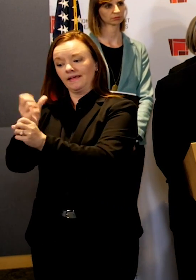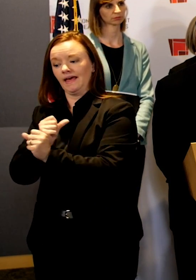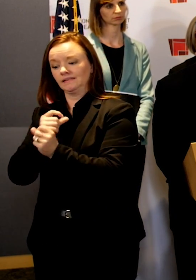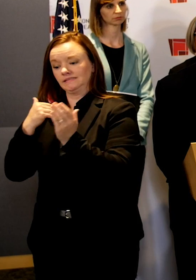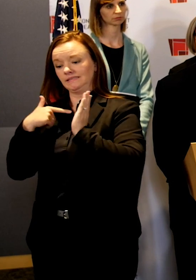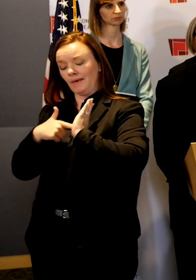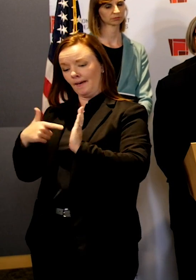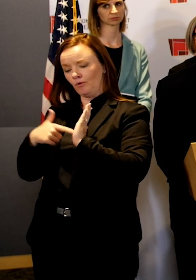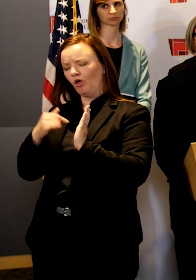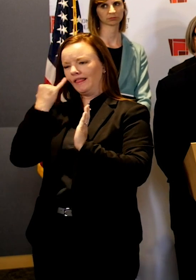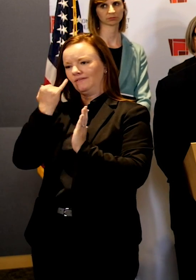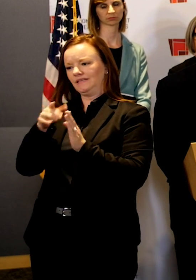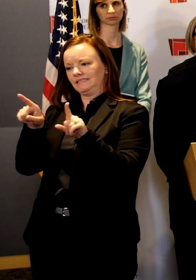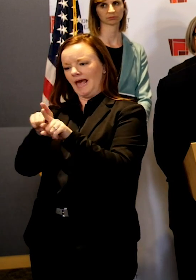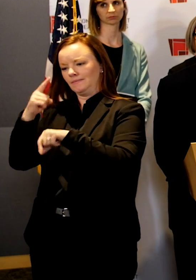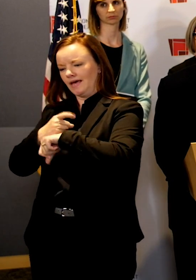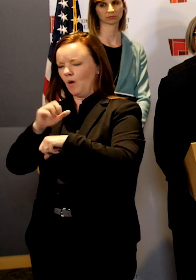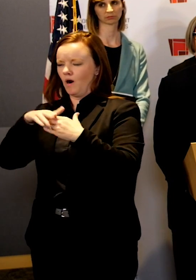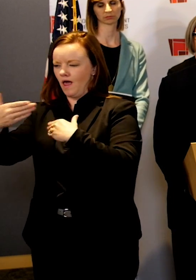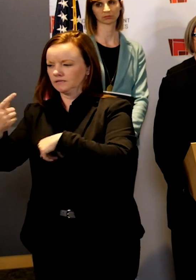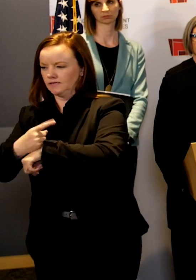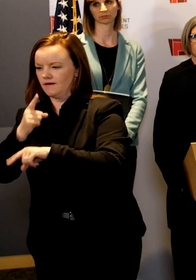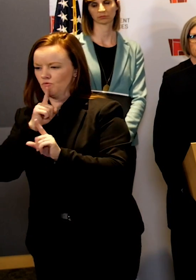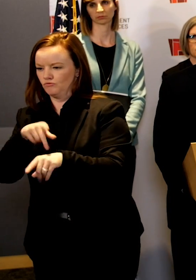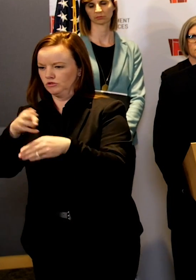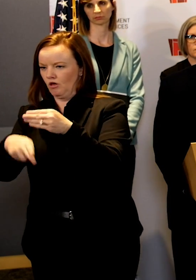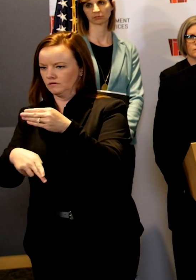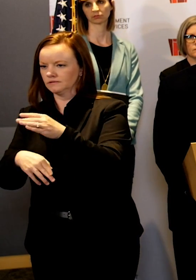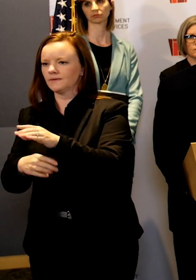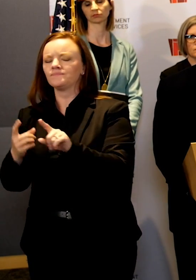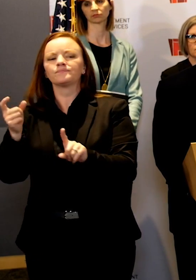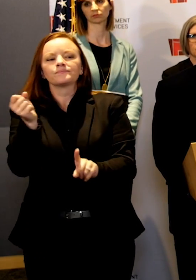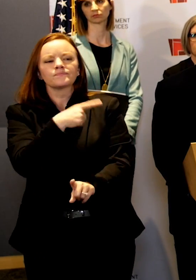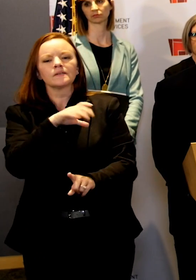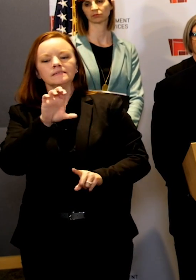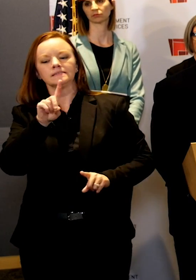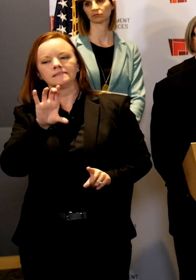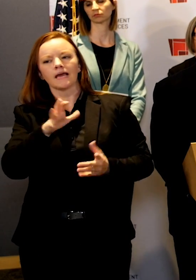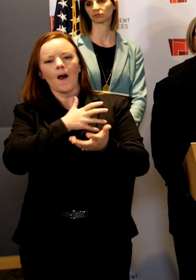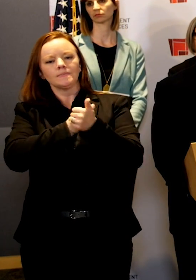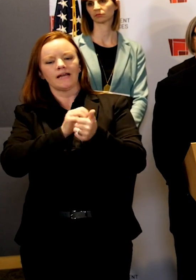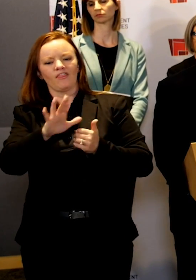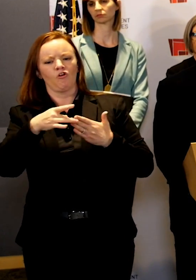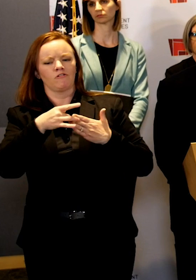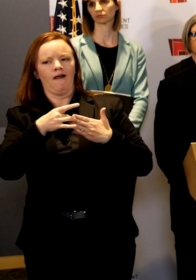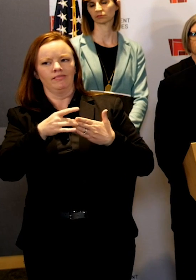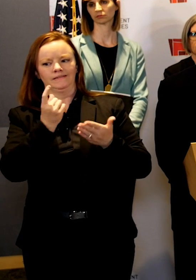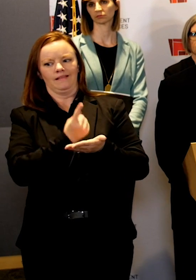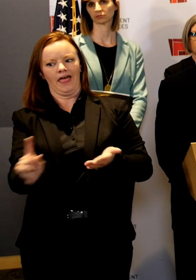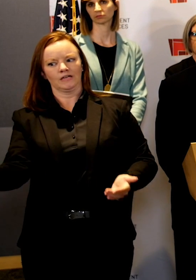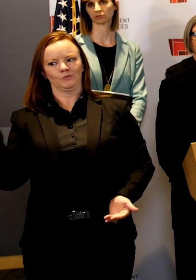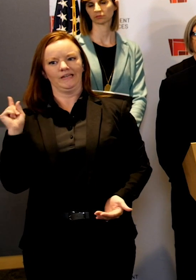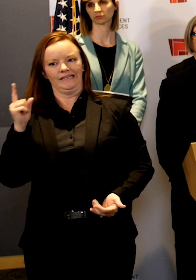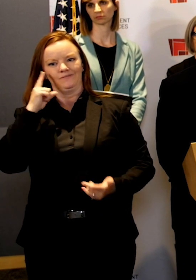the day after turnaround. And last question, the CDC updated their guidelines a week ago for state labs, so when will